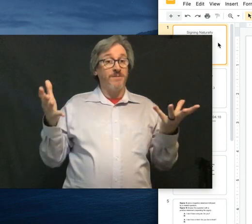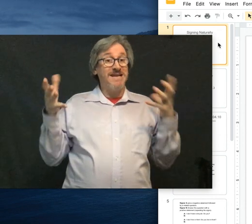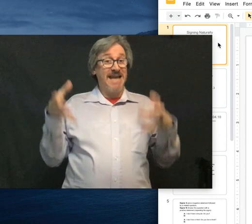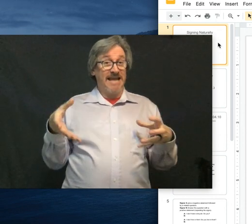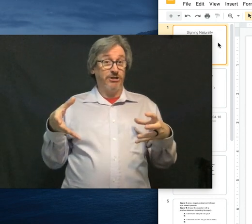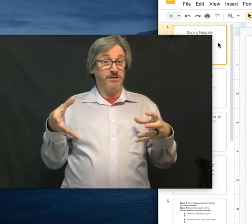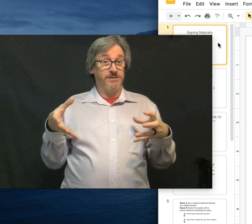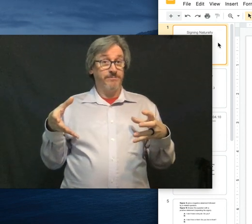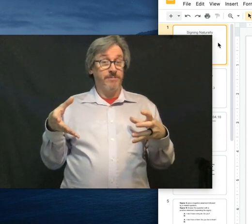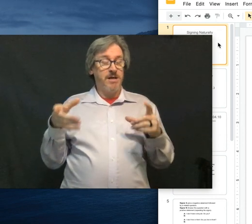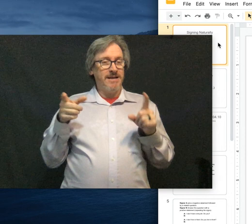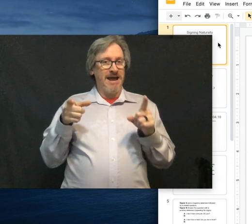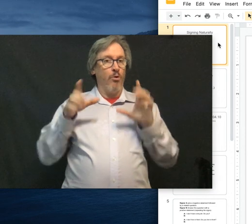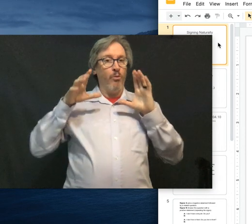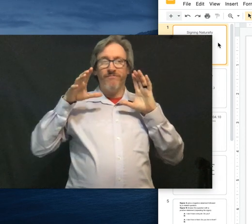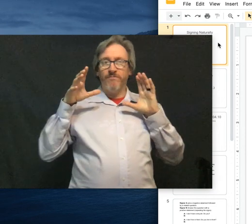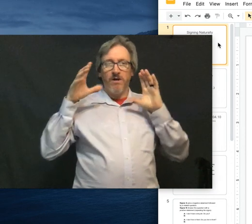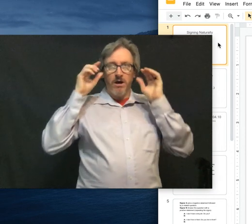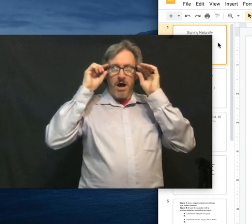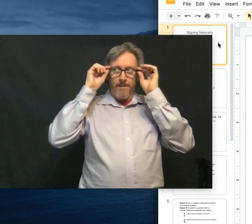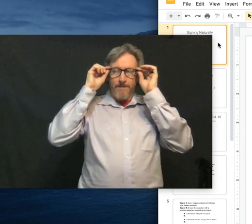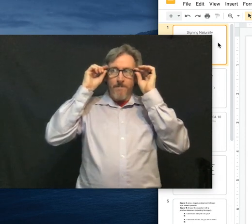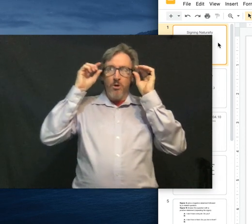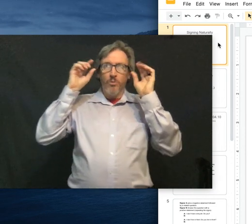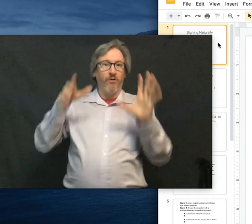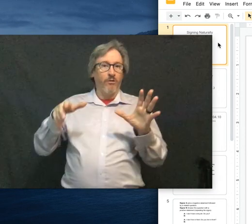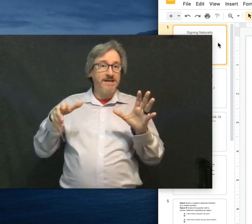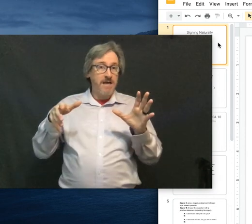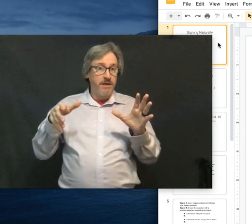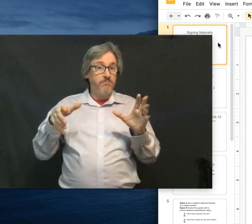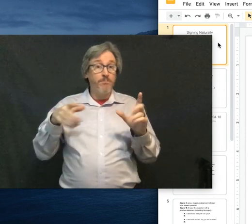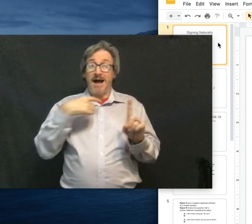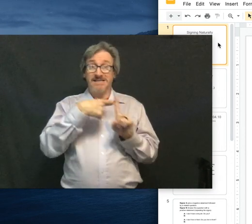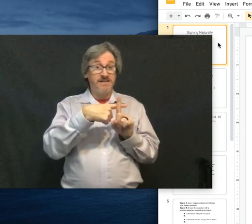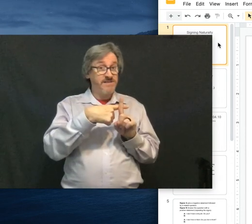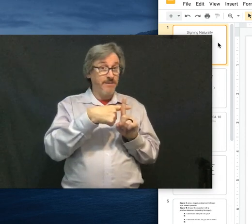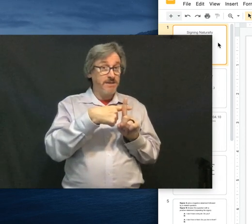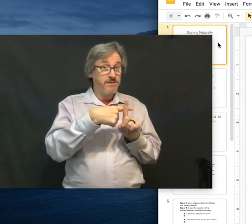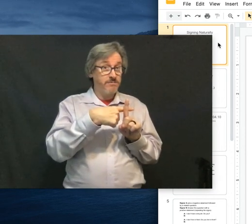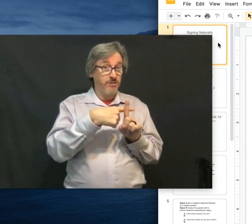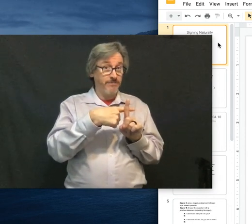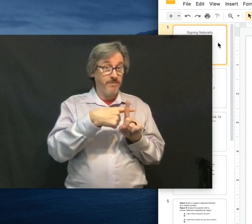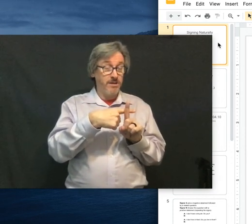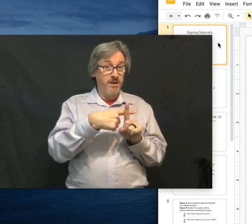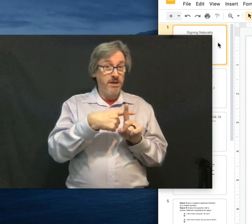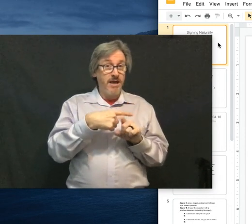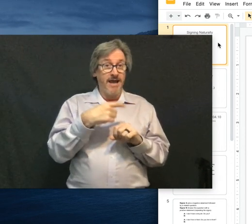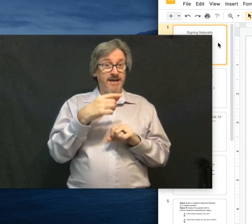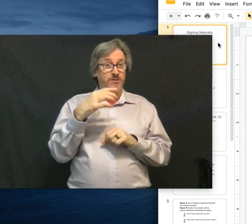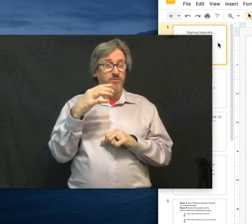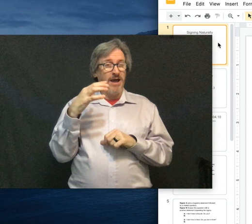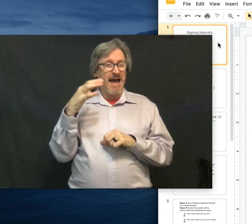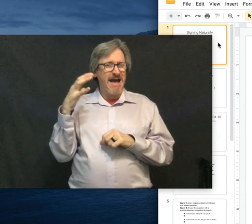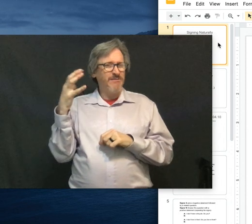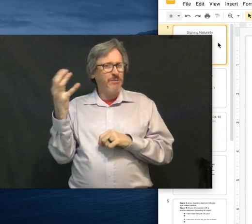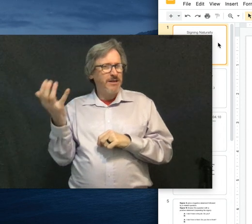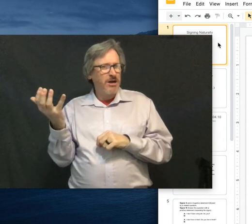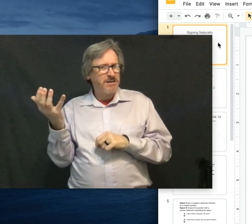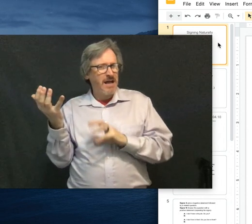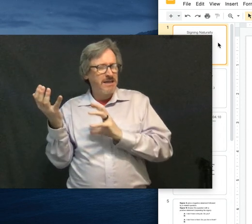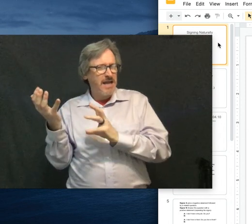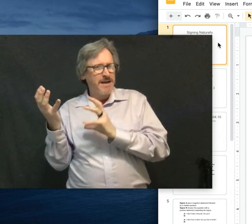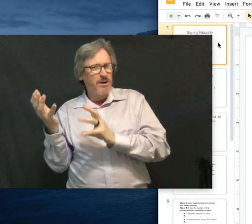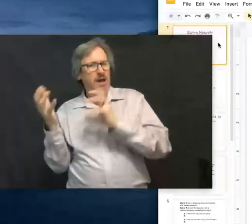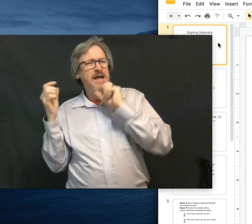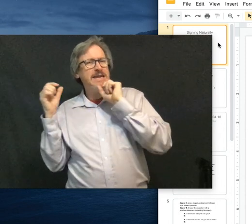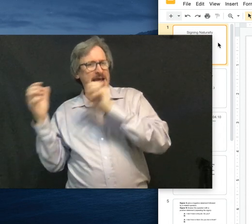we're talking about negations. Now we've already done positive statements, right? And we haven't really talked